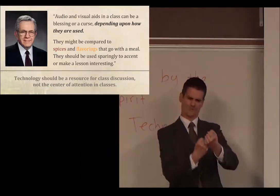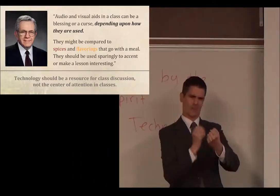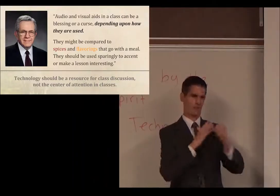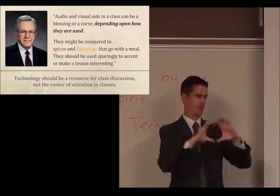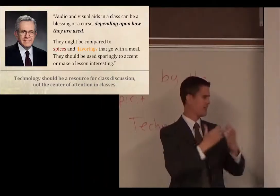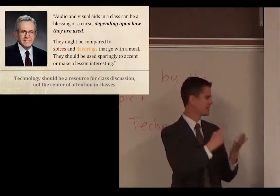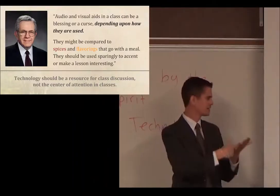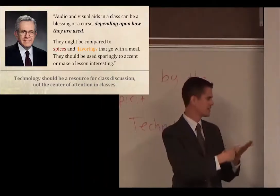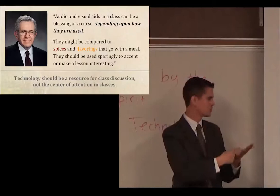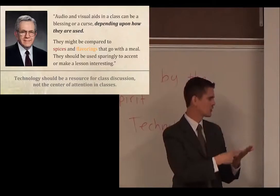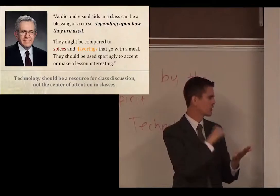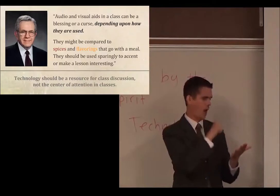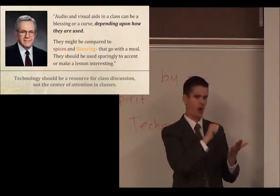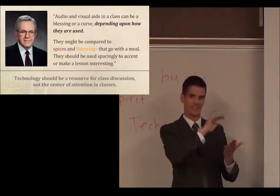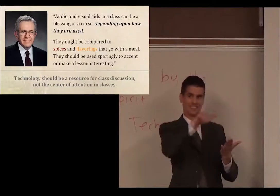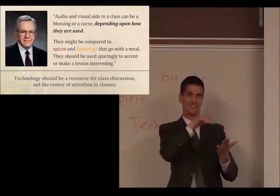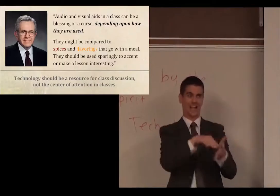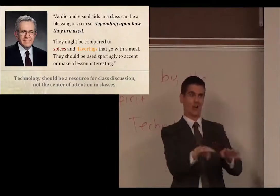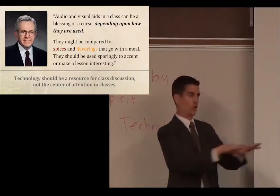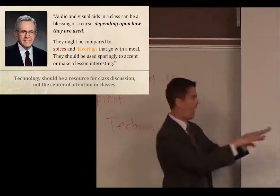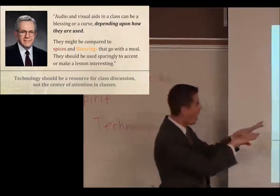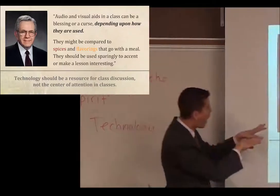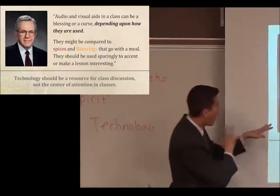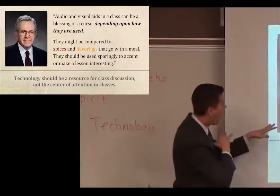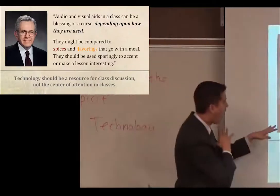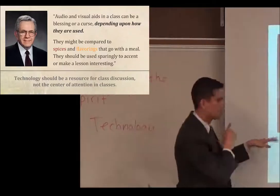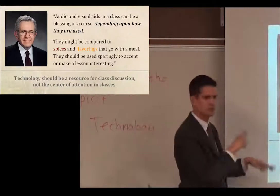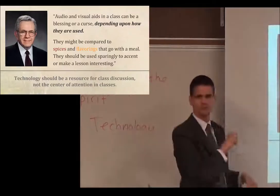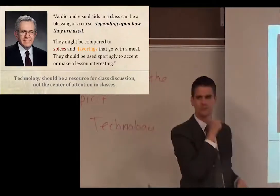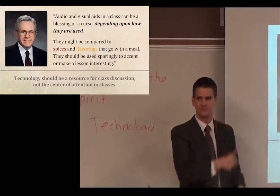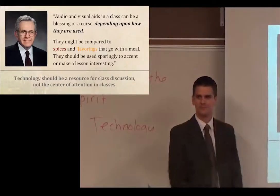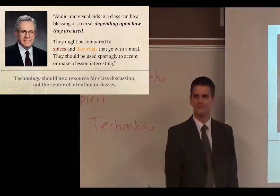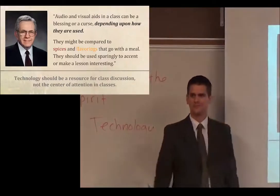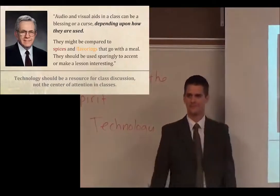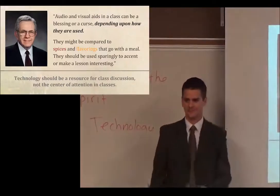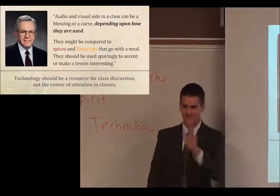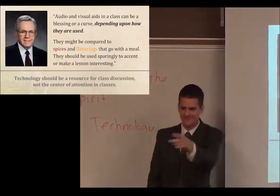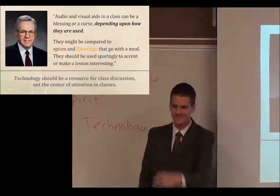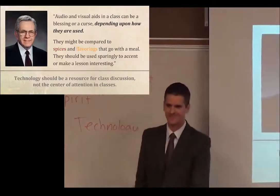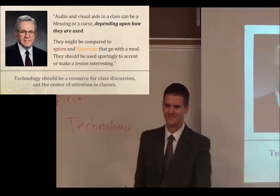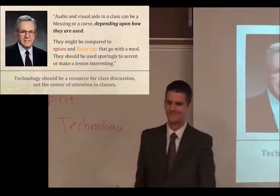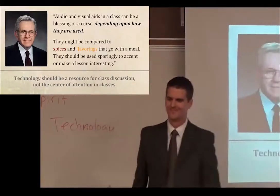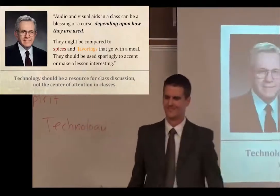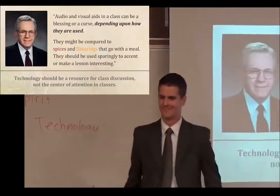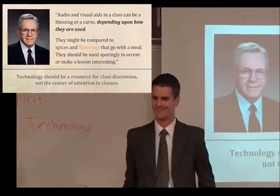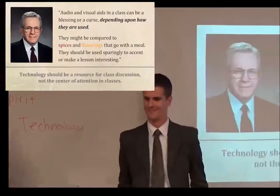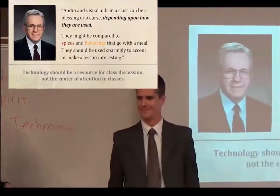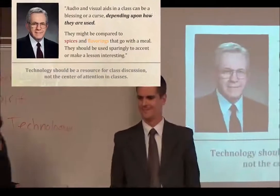Technology should be a resource for class discussion, not the center of attention.